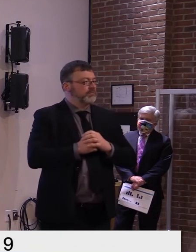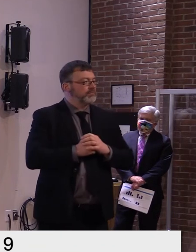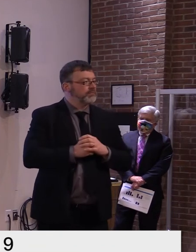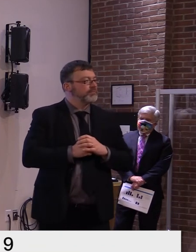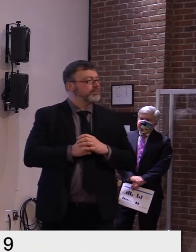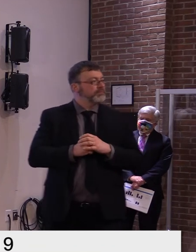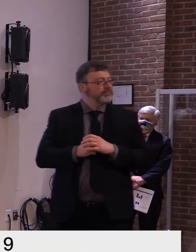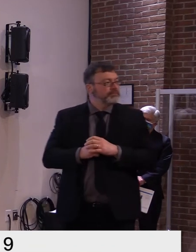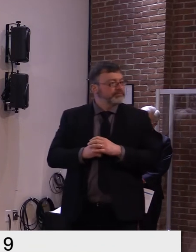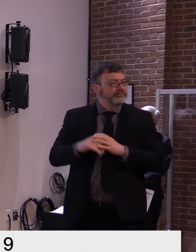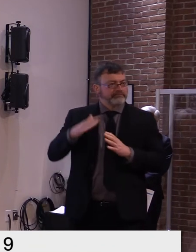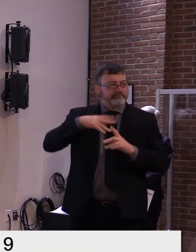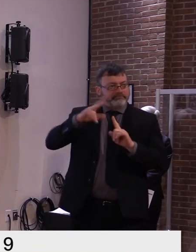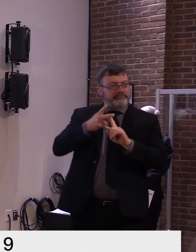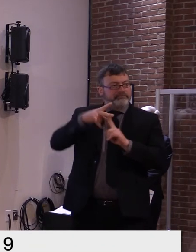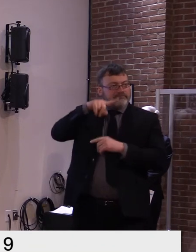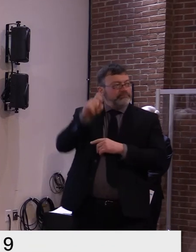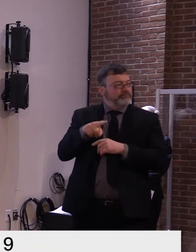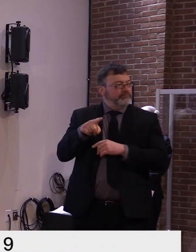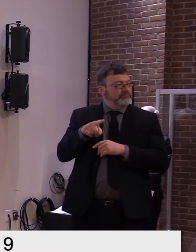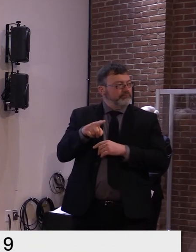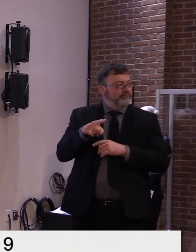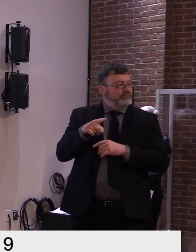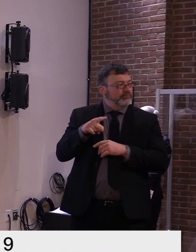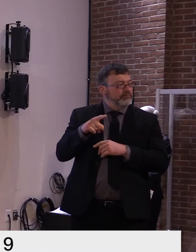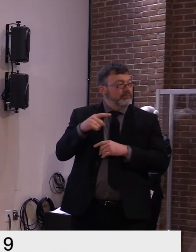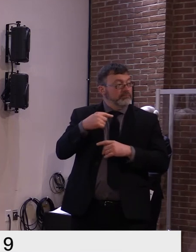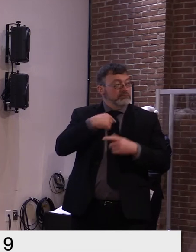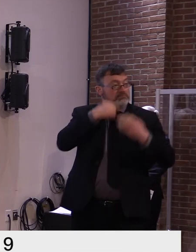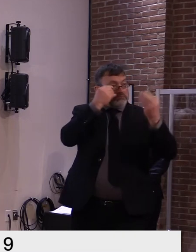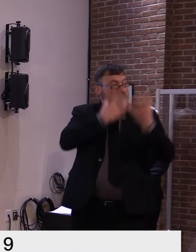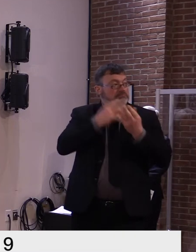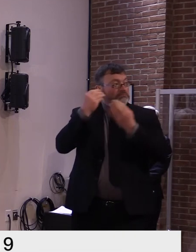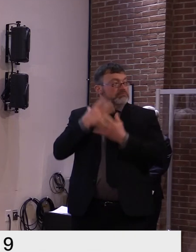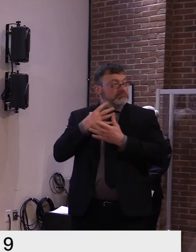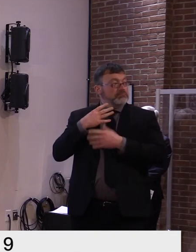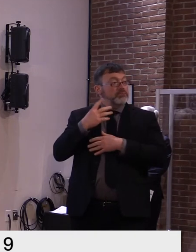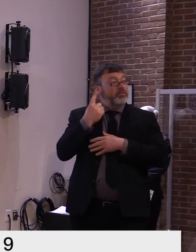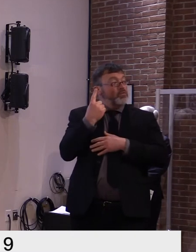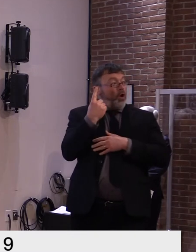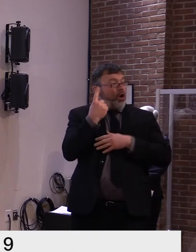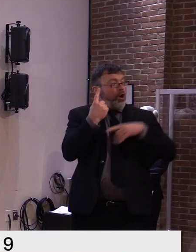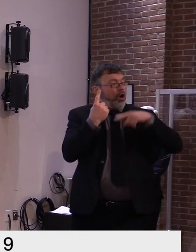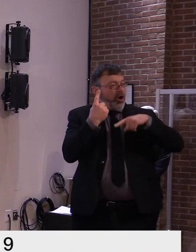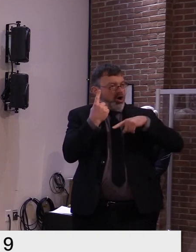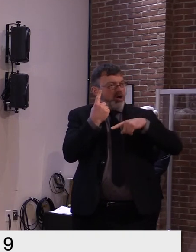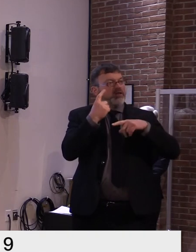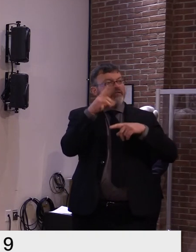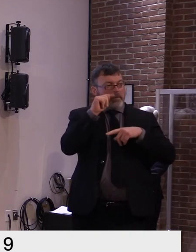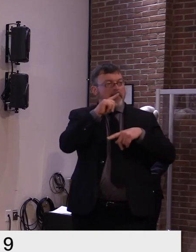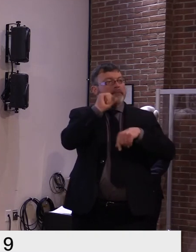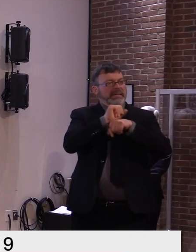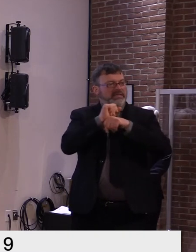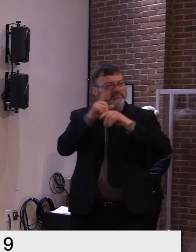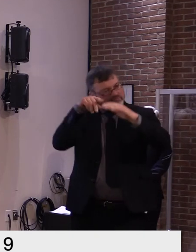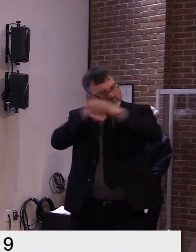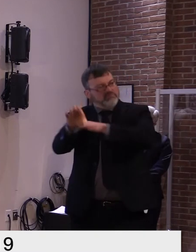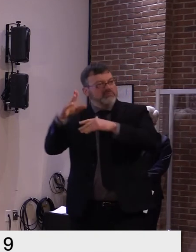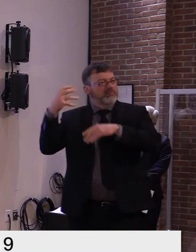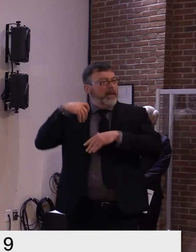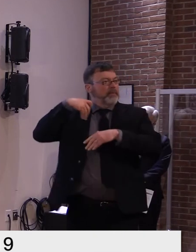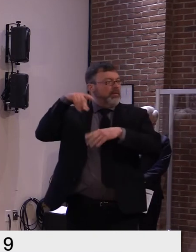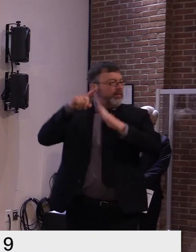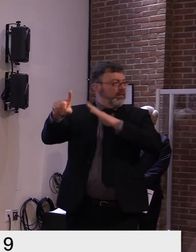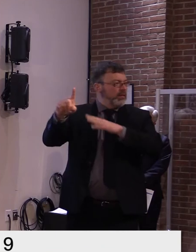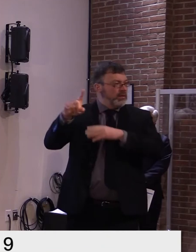There were reports that someone from Southern Vermont entered the Capitol building, but this is just a report. And have you heard anything like that? Again,